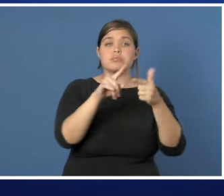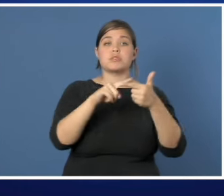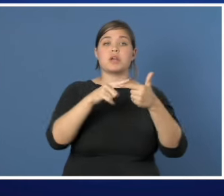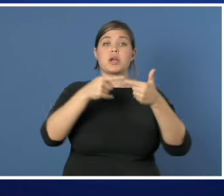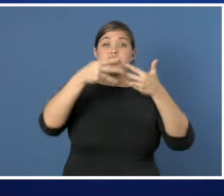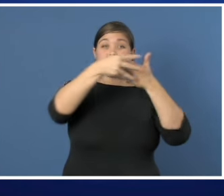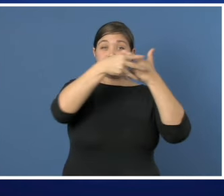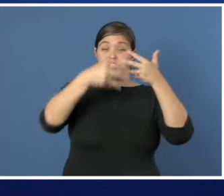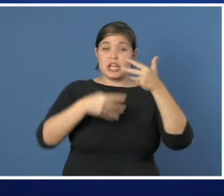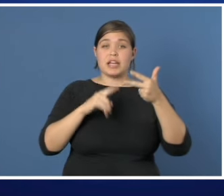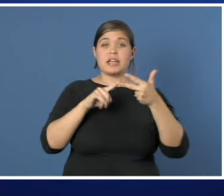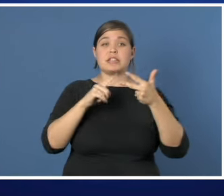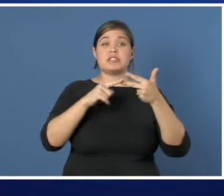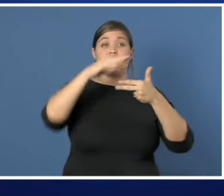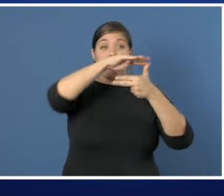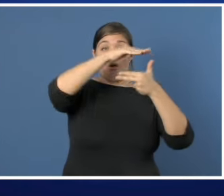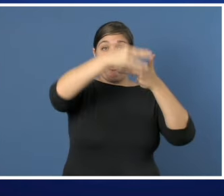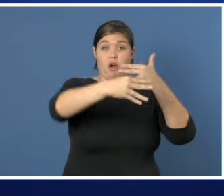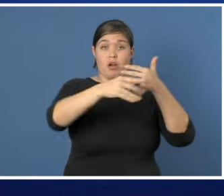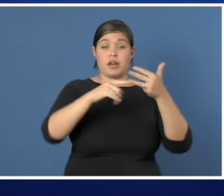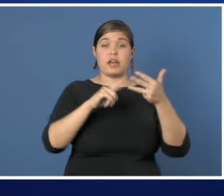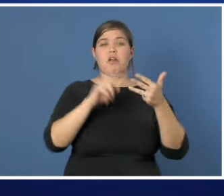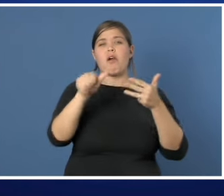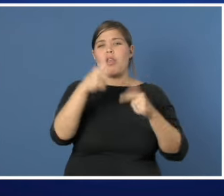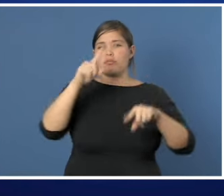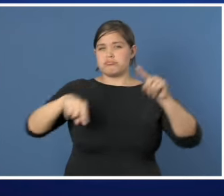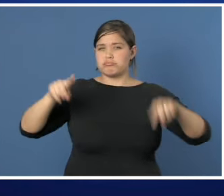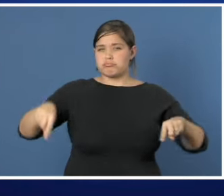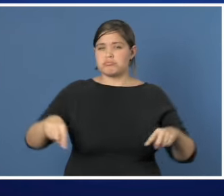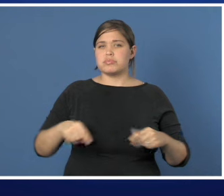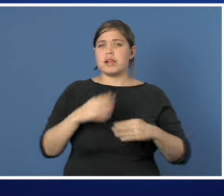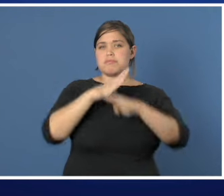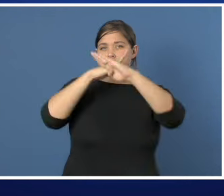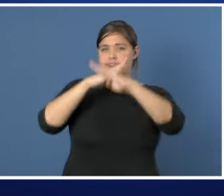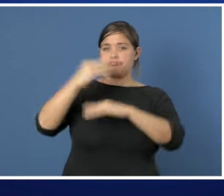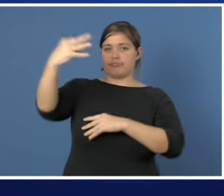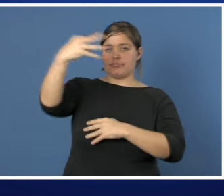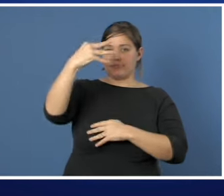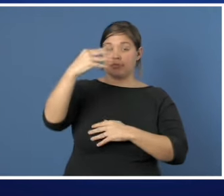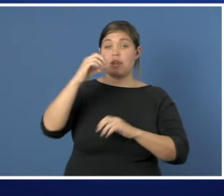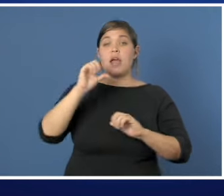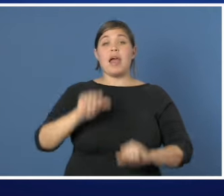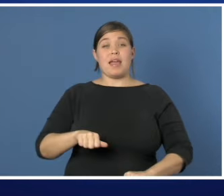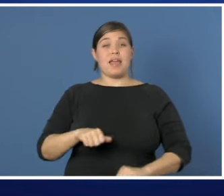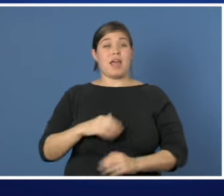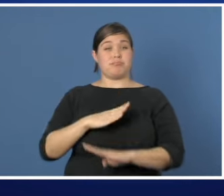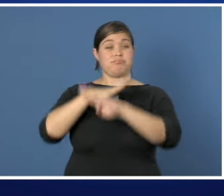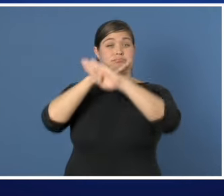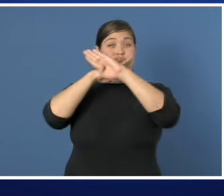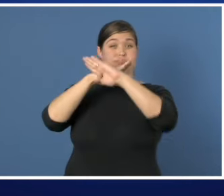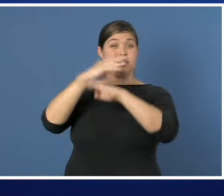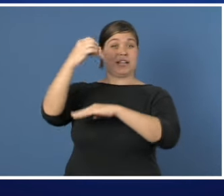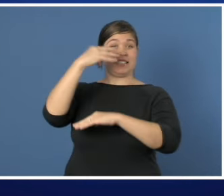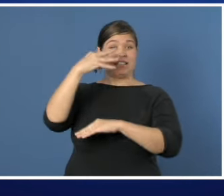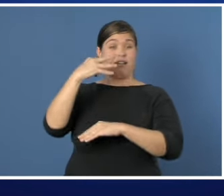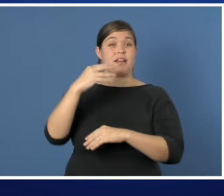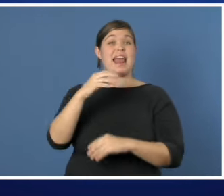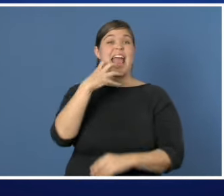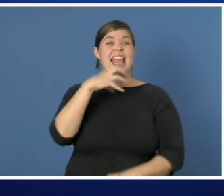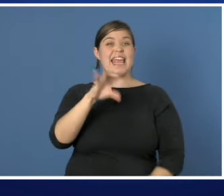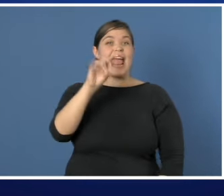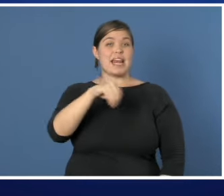shades, awnings, or loavers. Outdoor awnings or loavers can reduce the